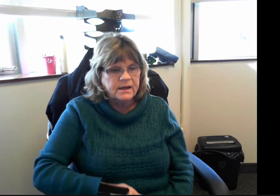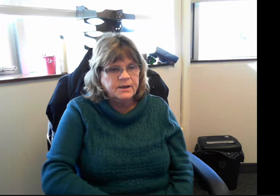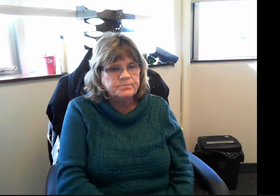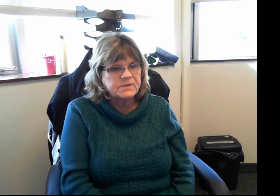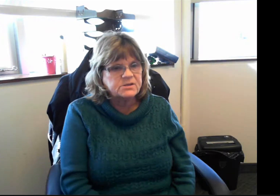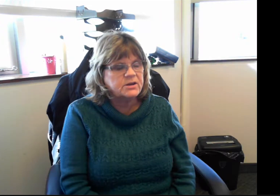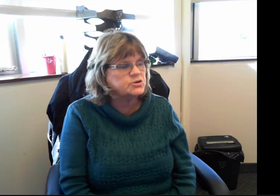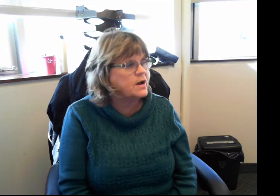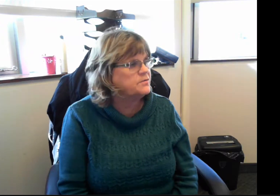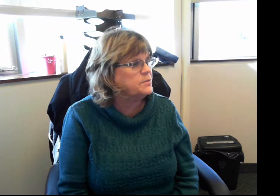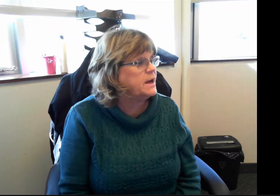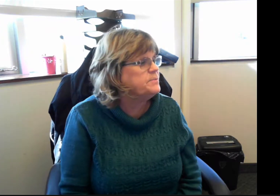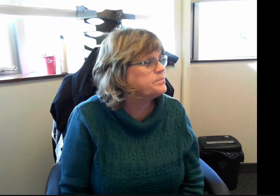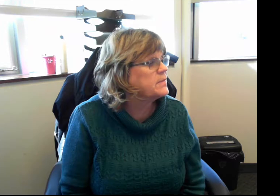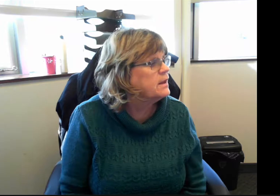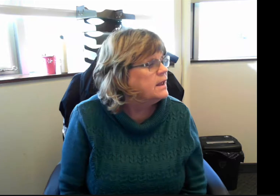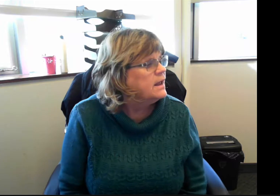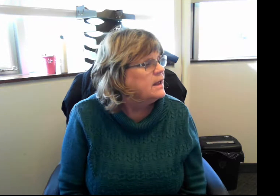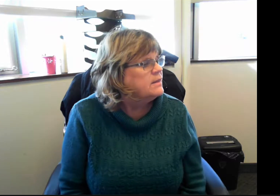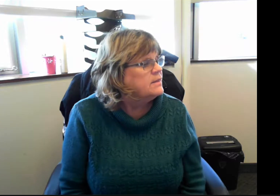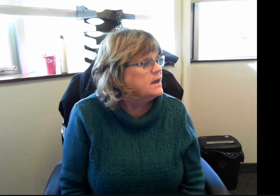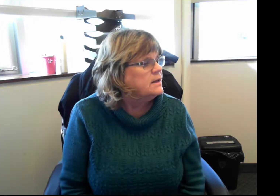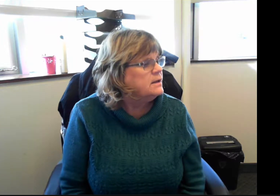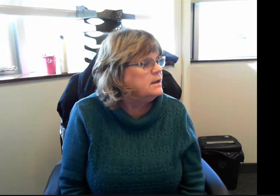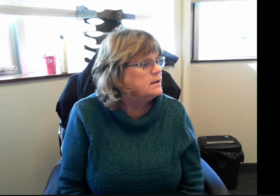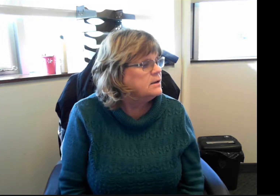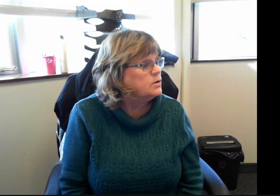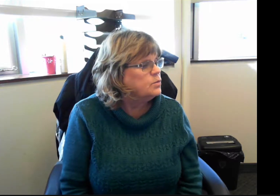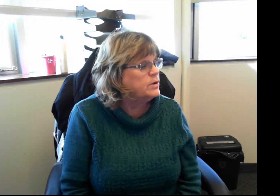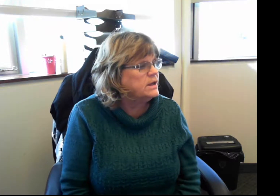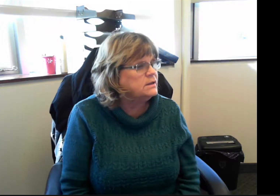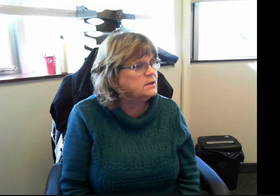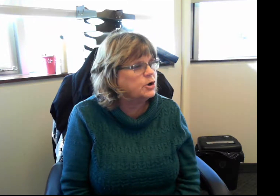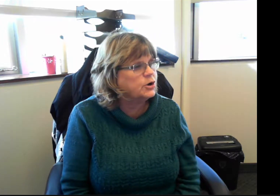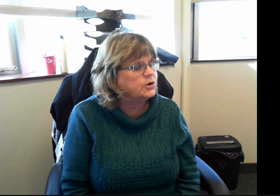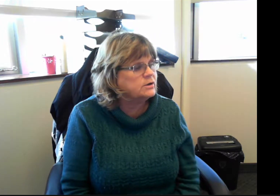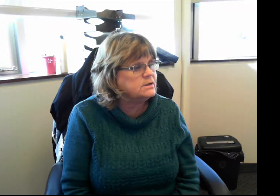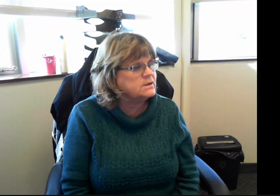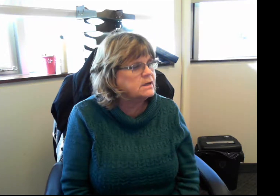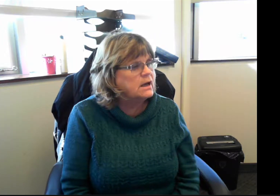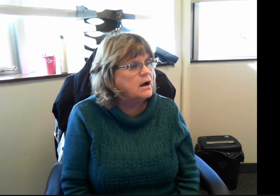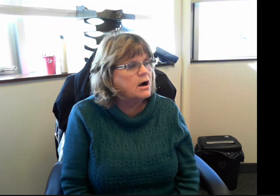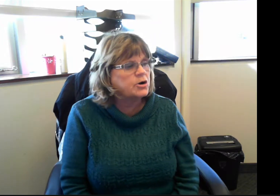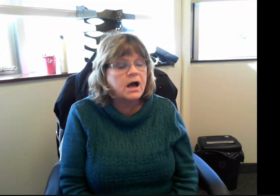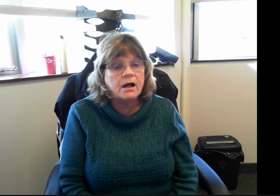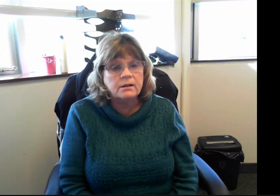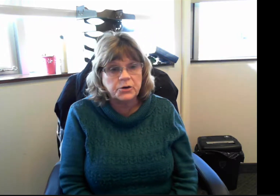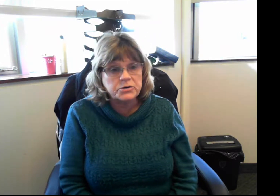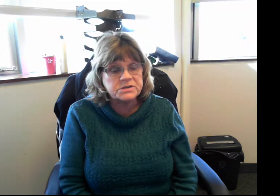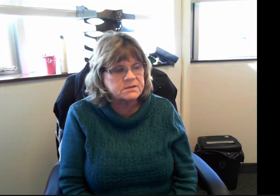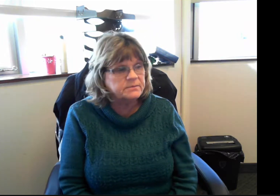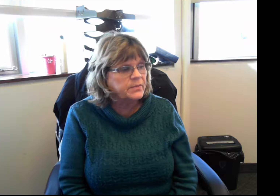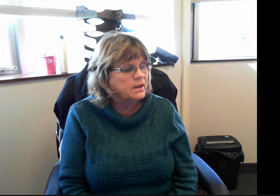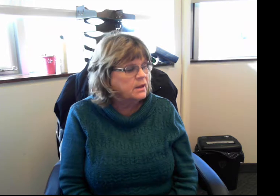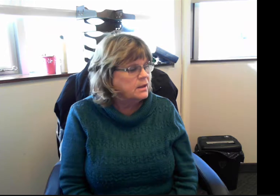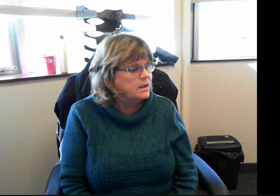Okay, so there's your alphabet. Then we learned our colors: